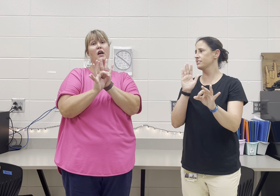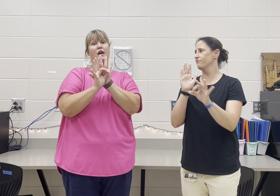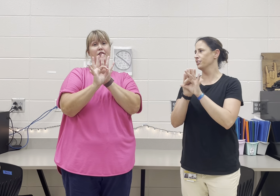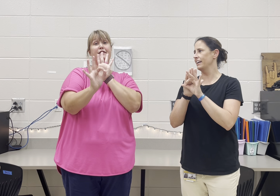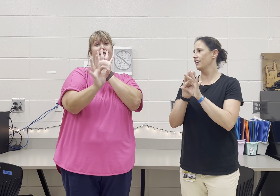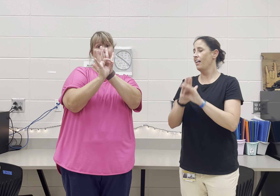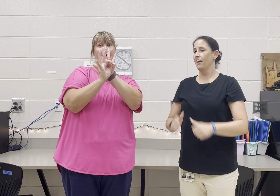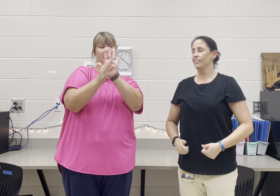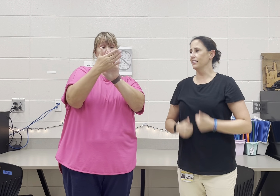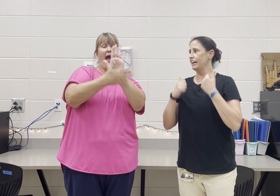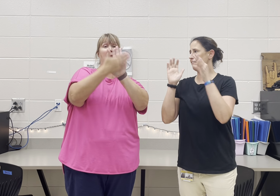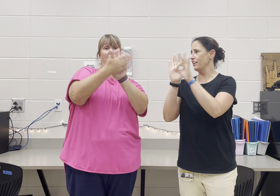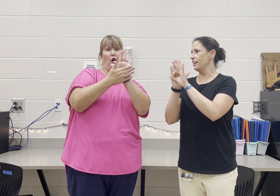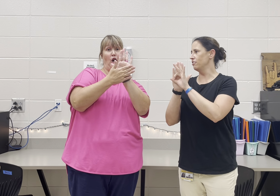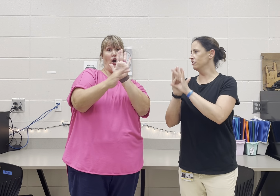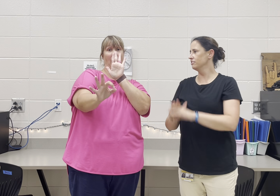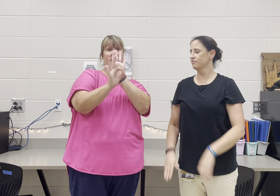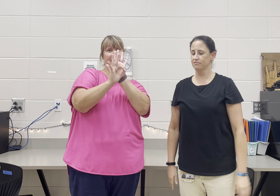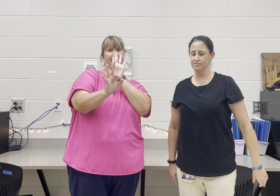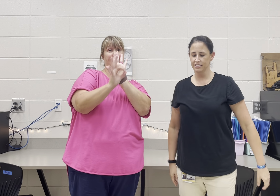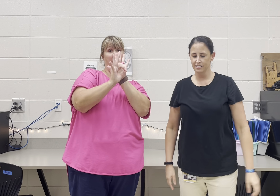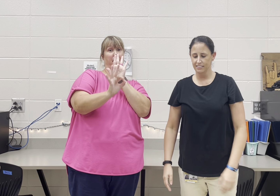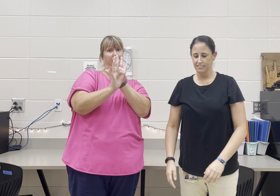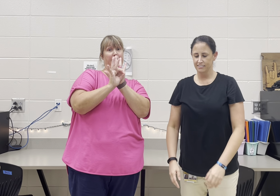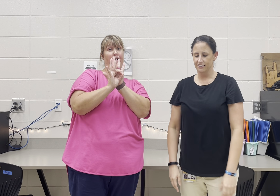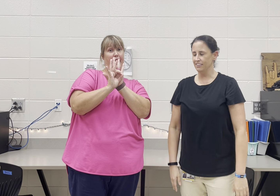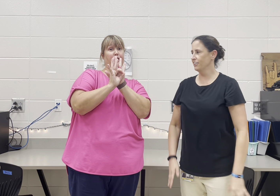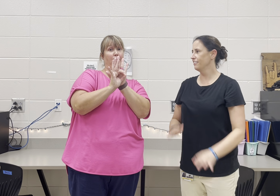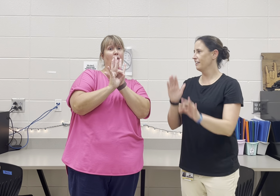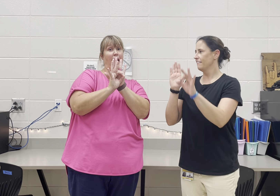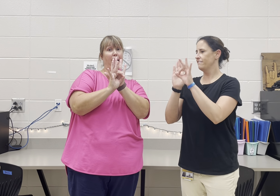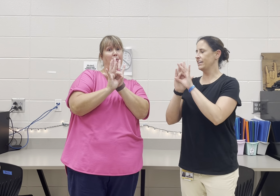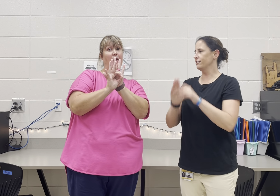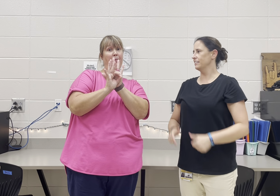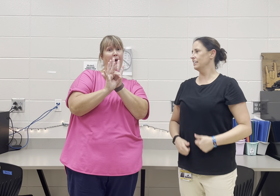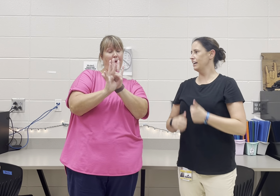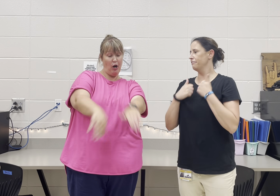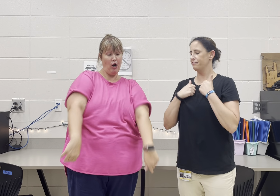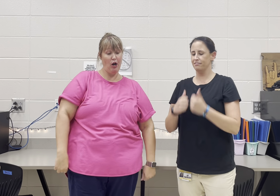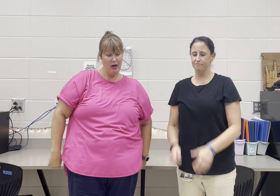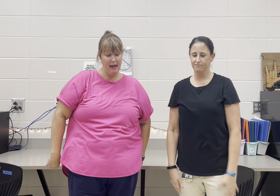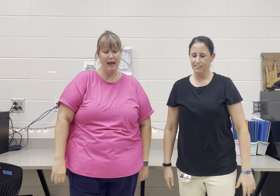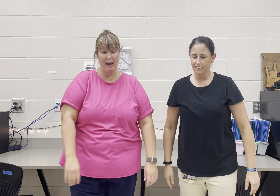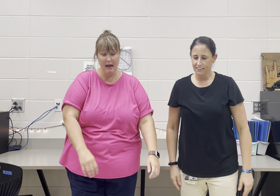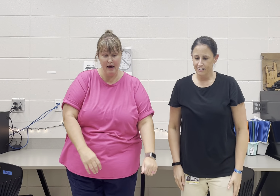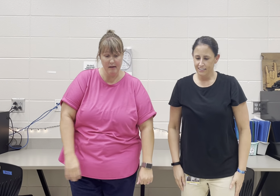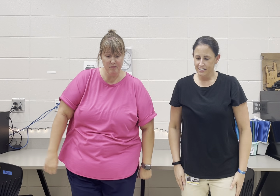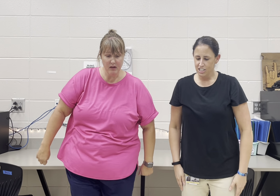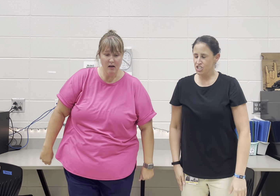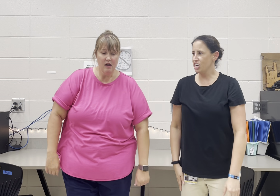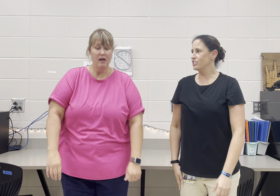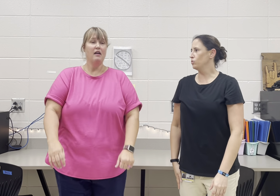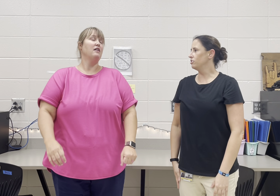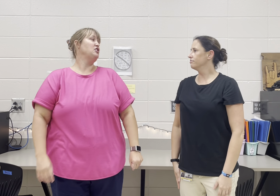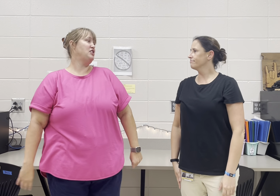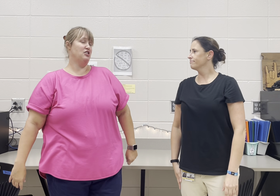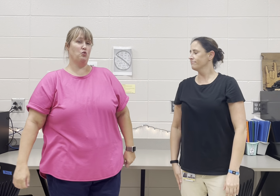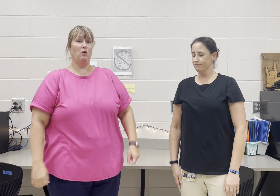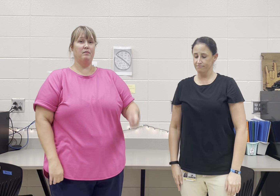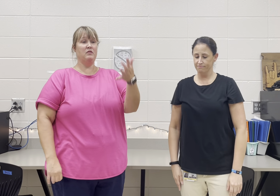for this like is that life paper, fail. and this is that like grade you don't like Failed about that at life. paper. Yeah. schedule. Schedule.